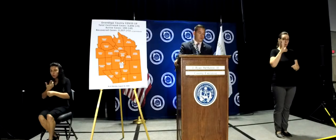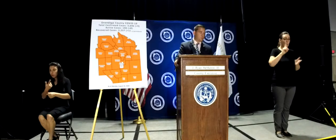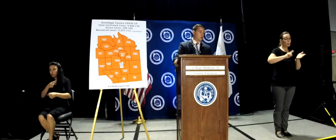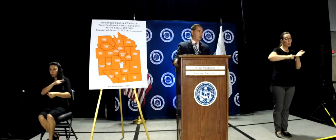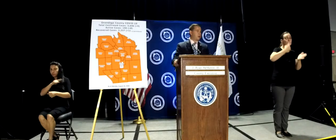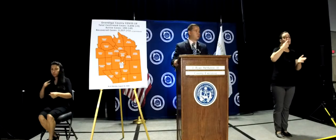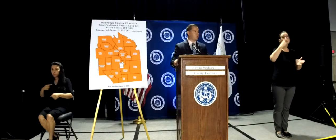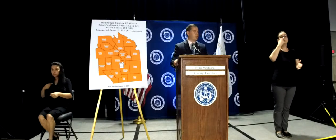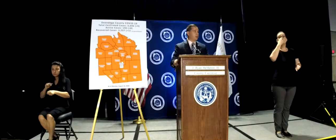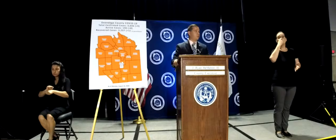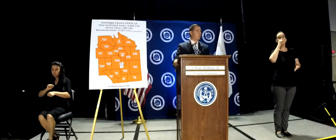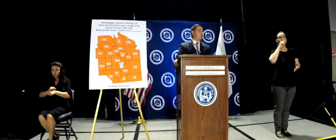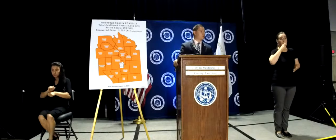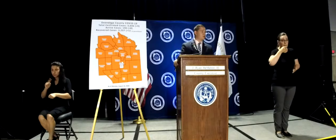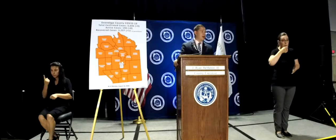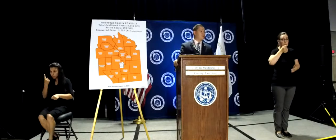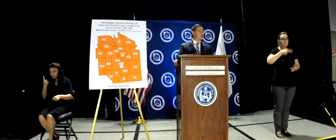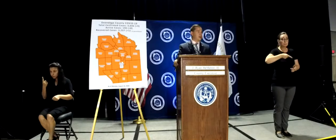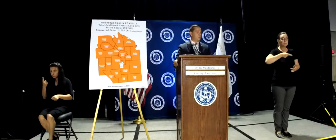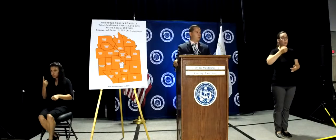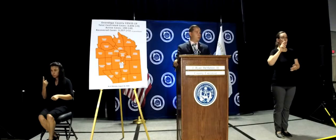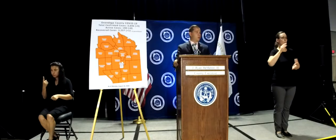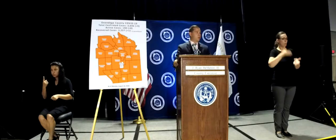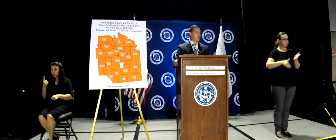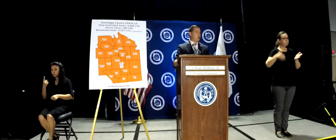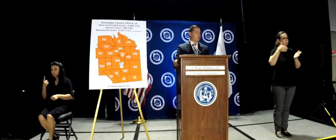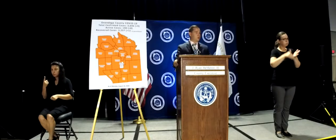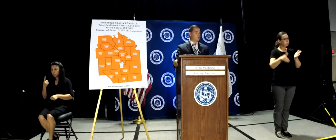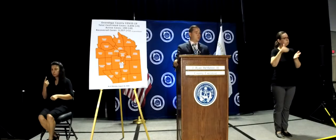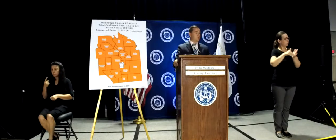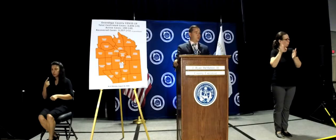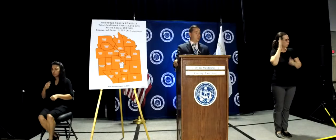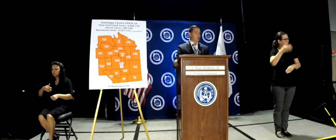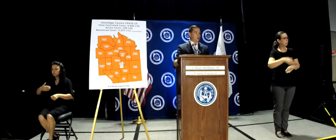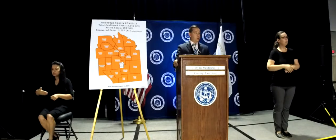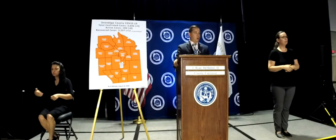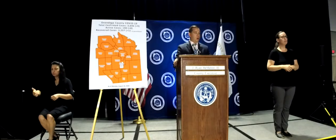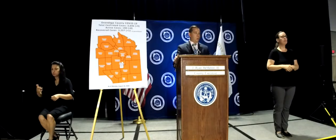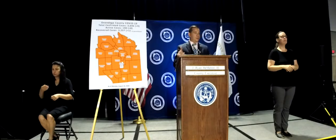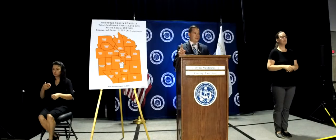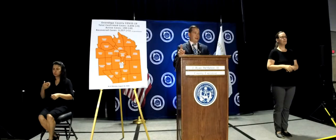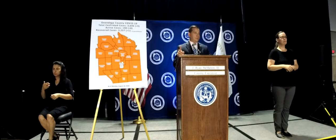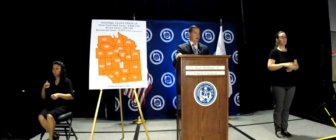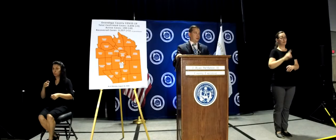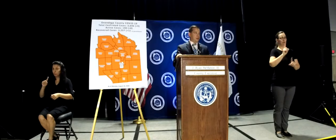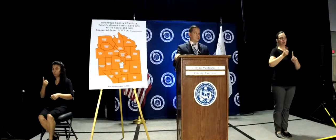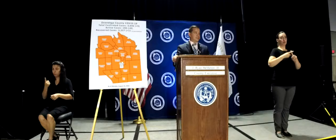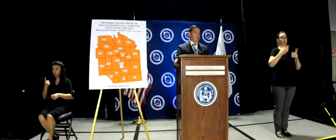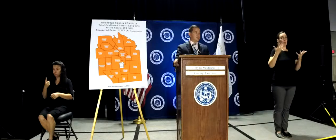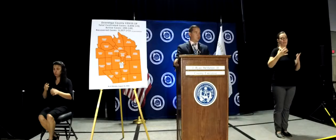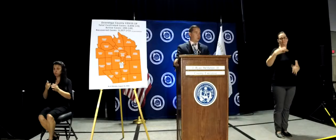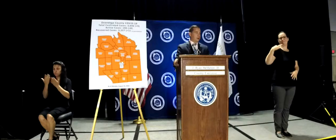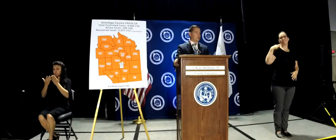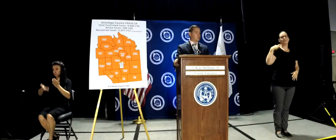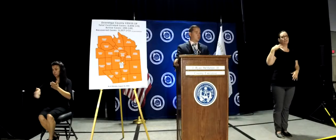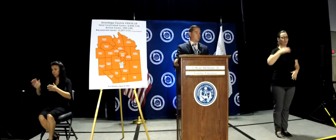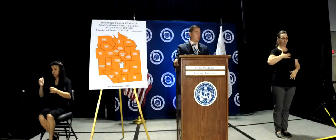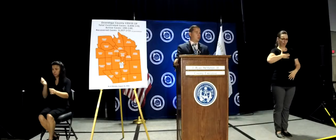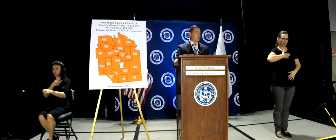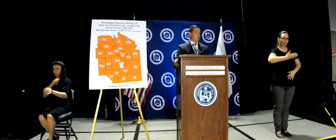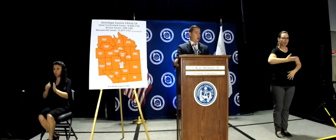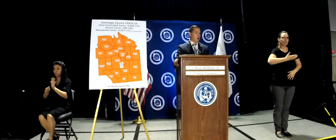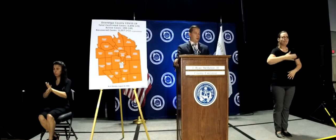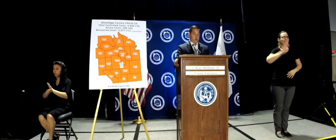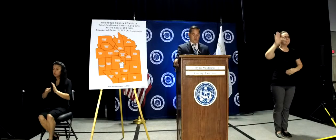We envision periodic screening for the saliva sampling during the school year, one-time diagnostic test going back to